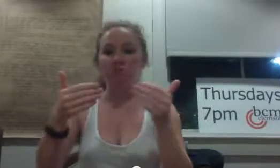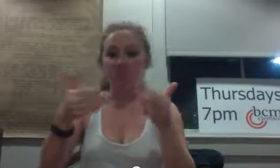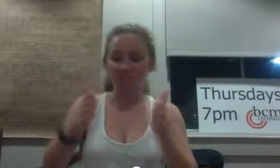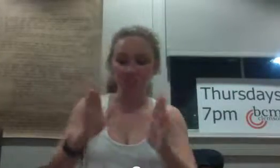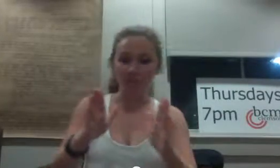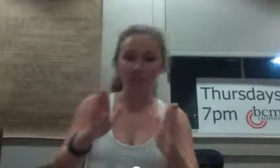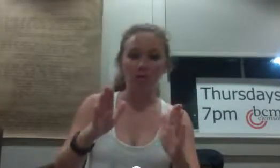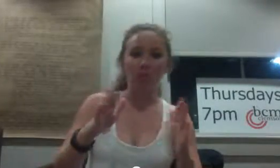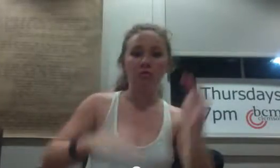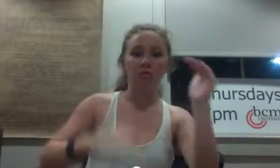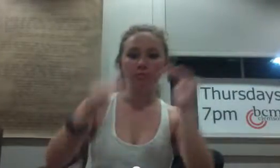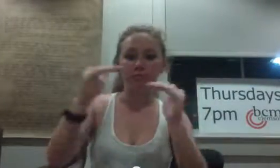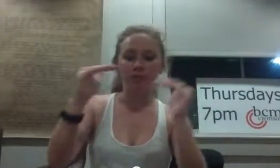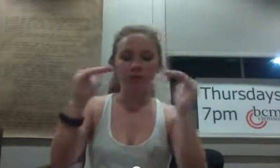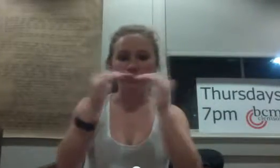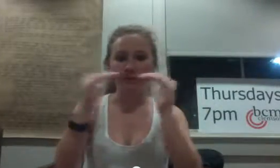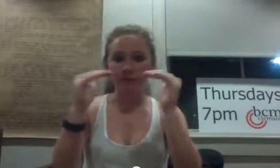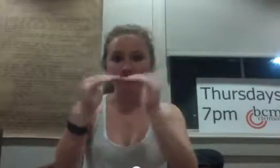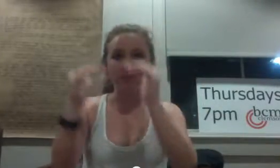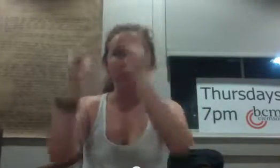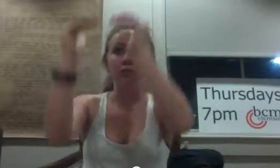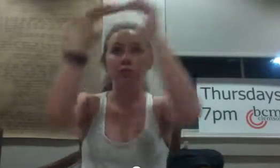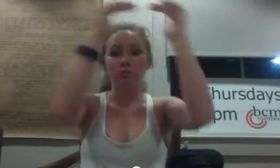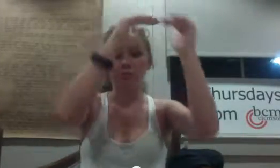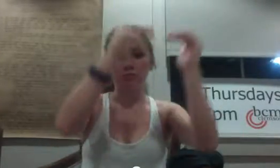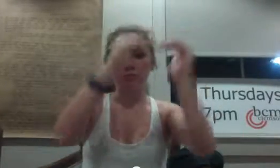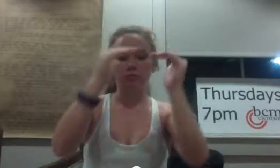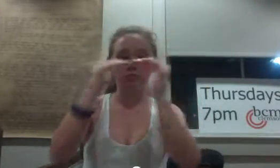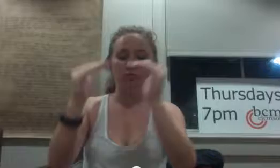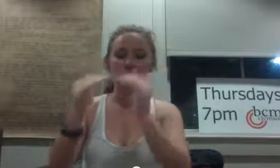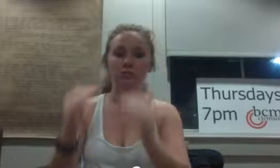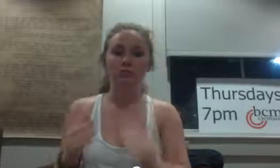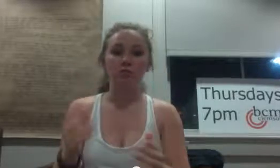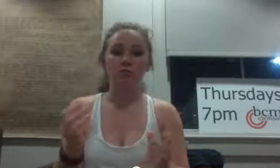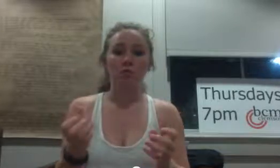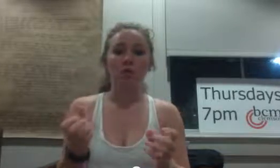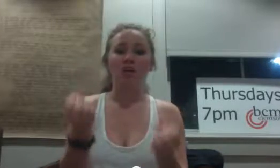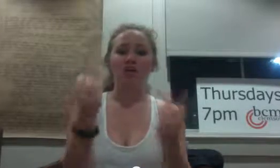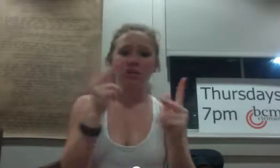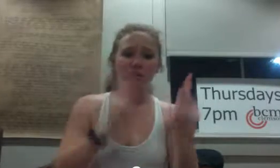So checks and balances allow for equality to happen between the branches.